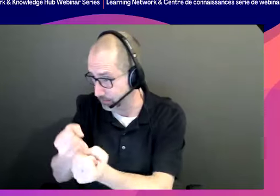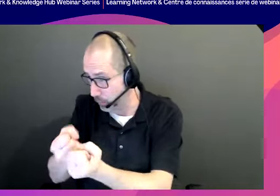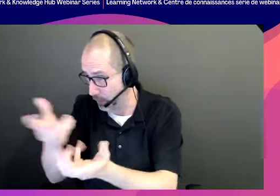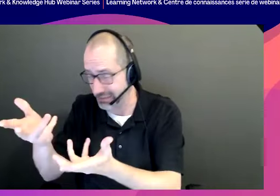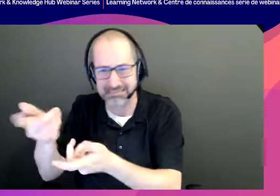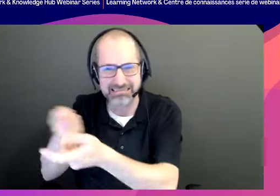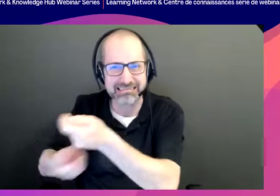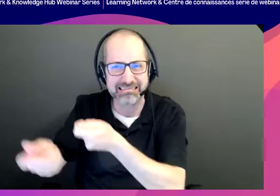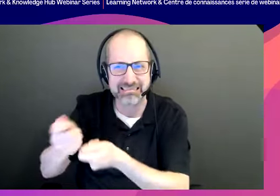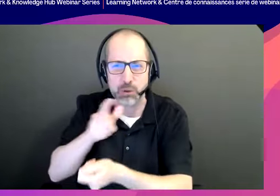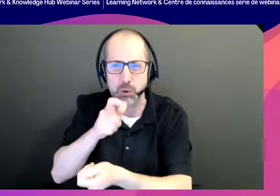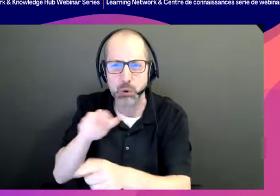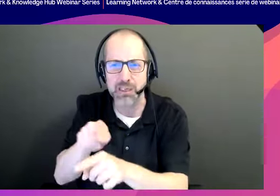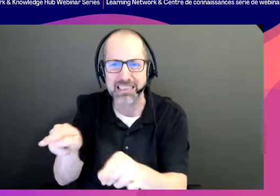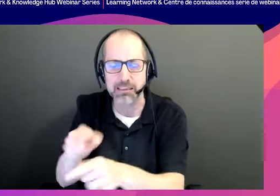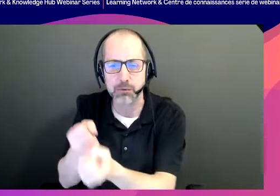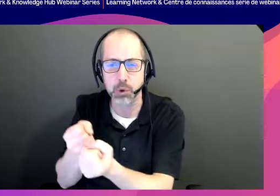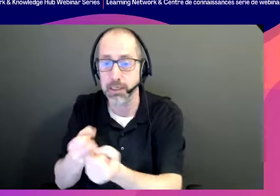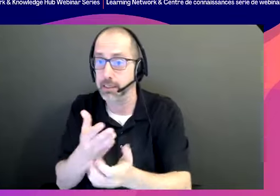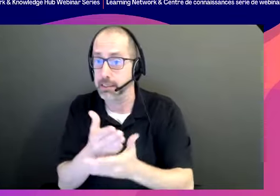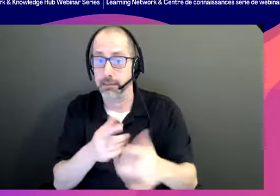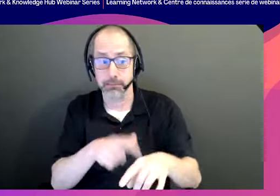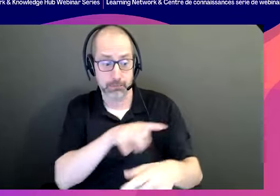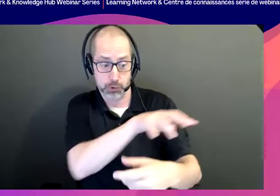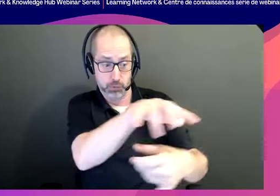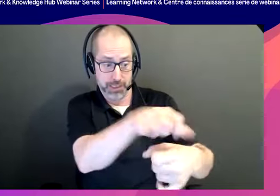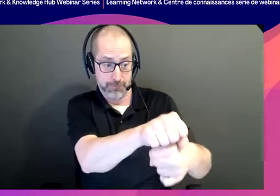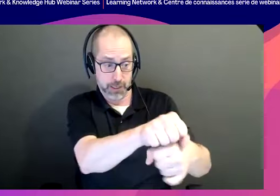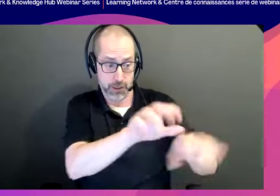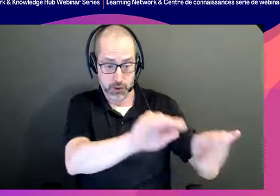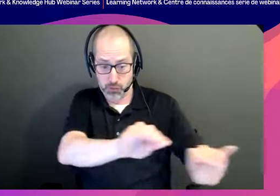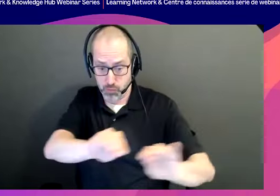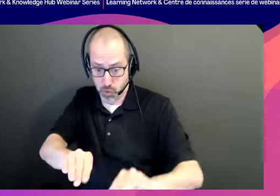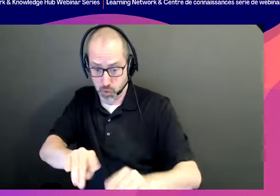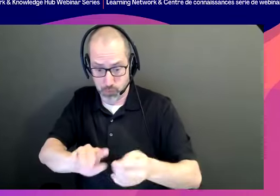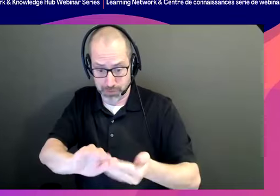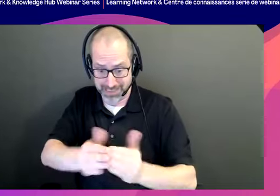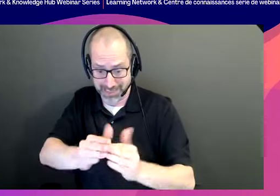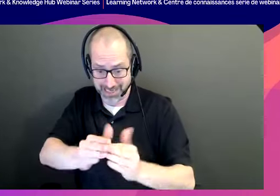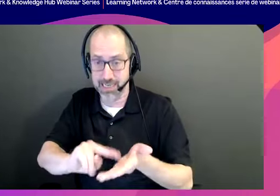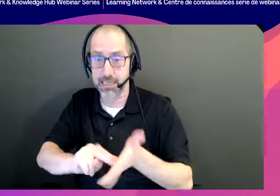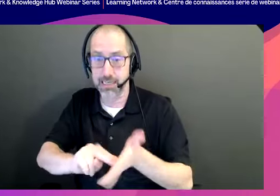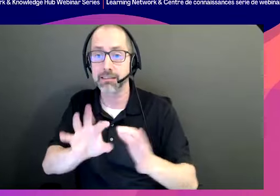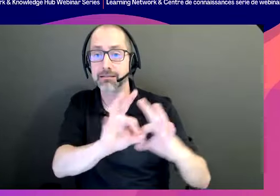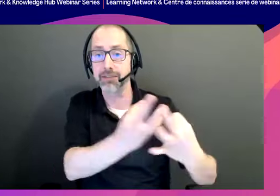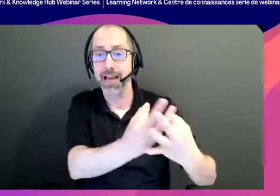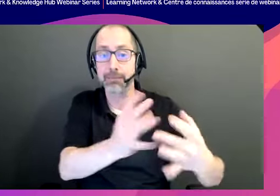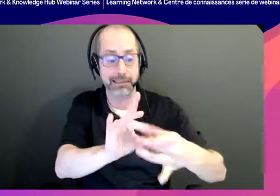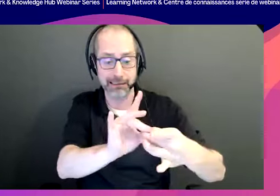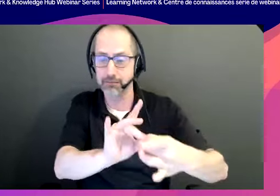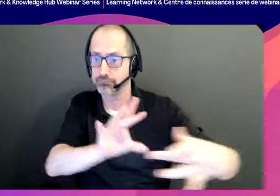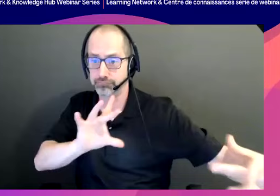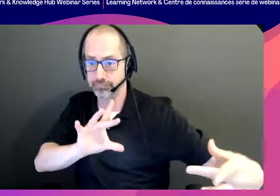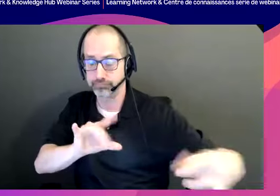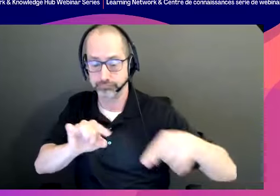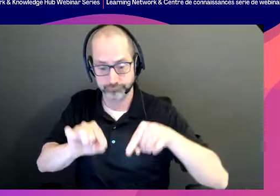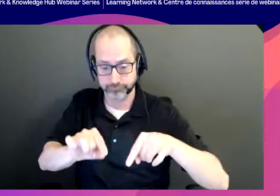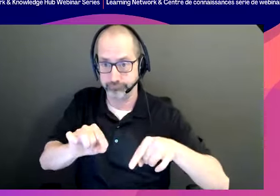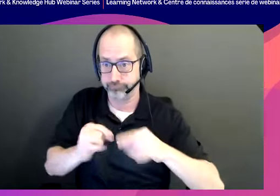from their home reservation to the city, and so they don't have those family connections and may not know many people. So